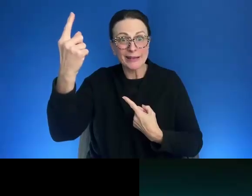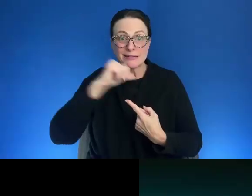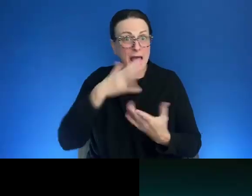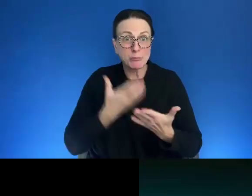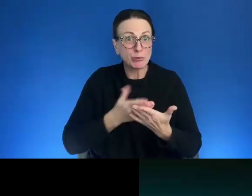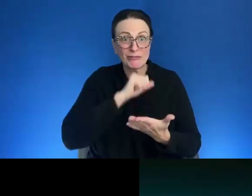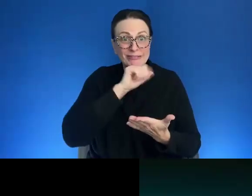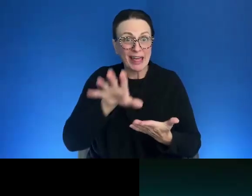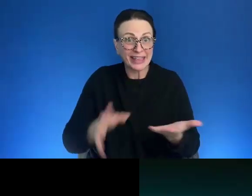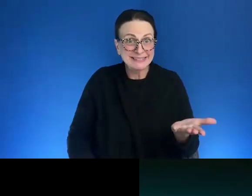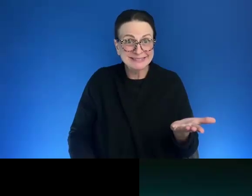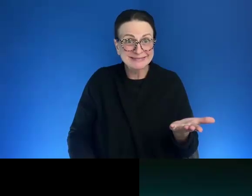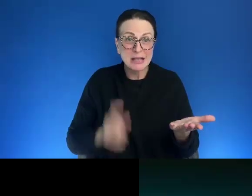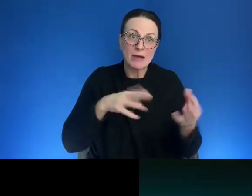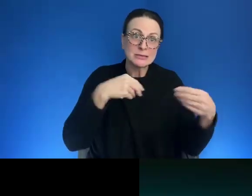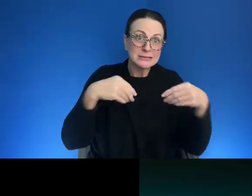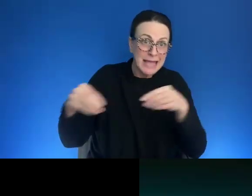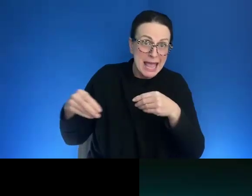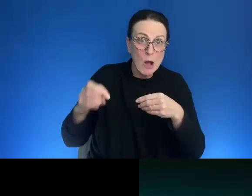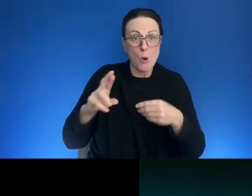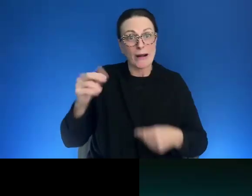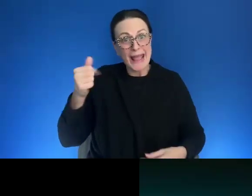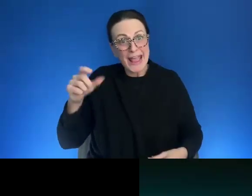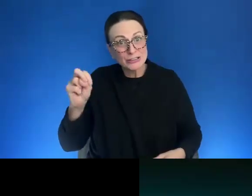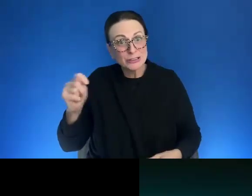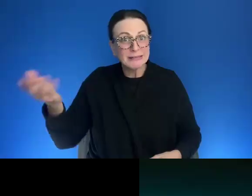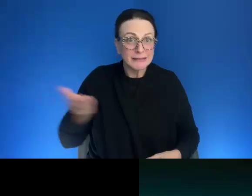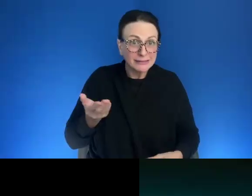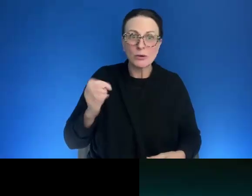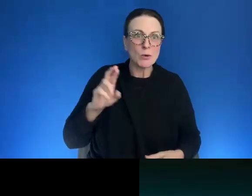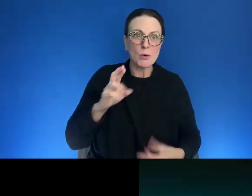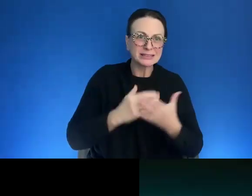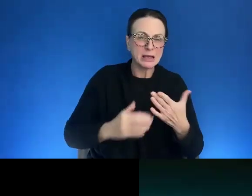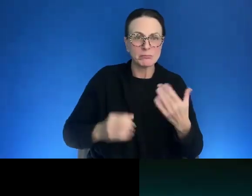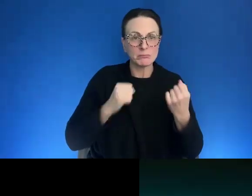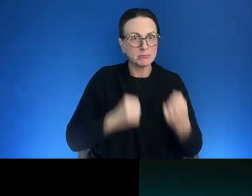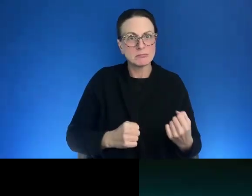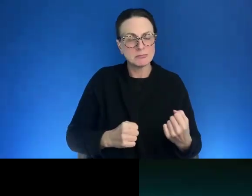not yet, not until you've had some sales or have an agent or have some solid